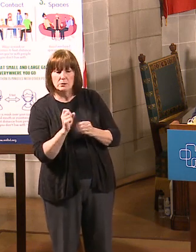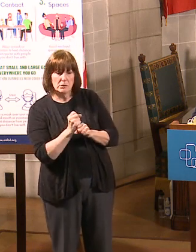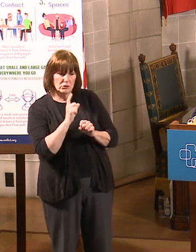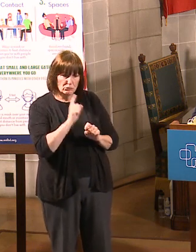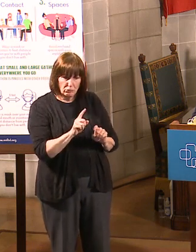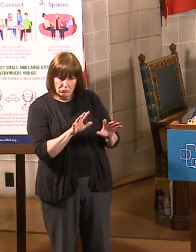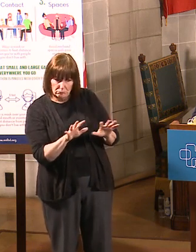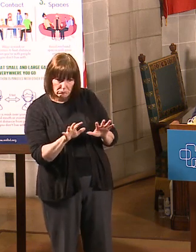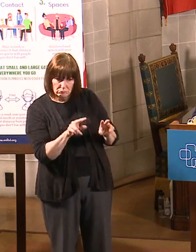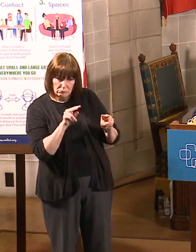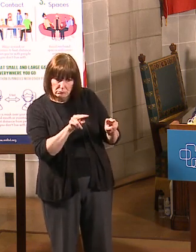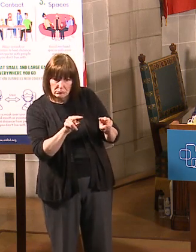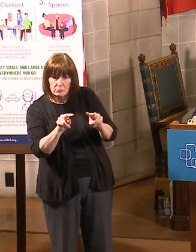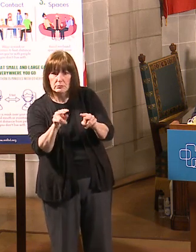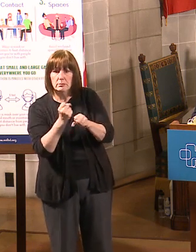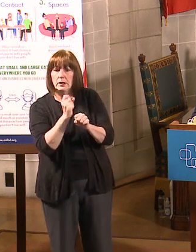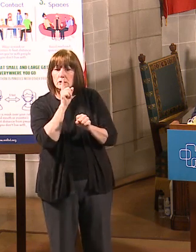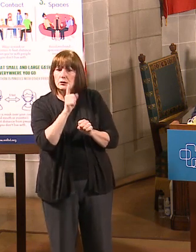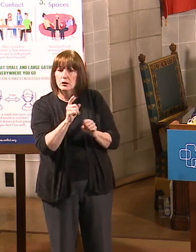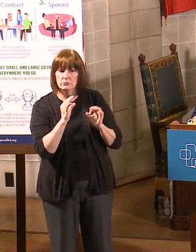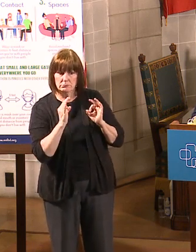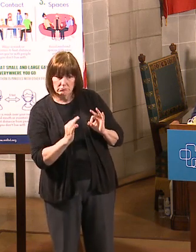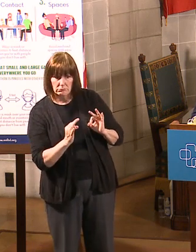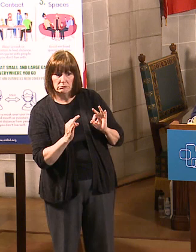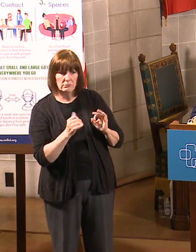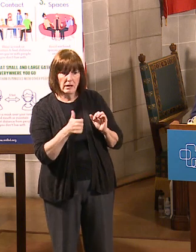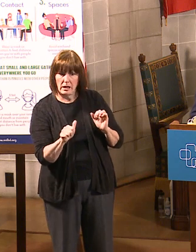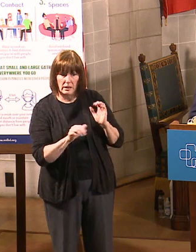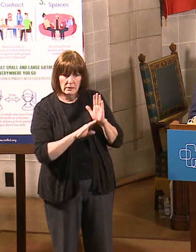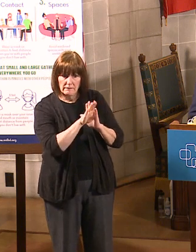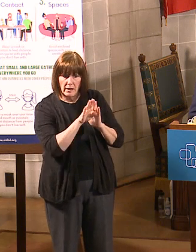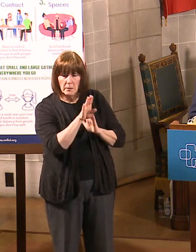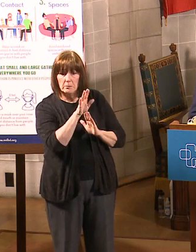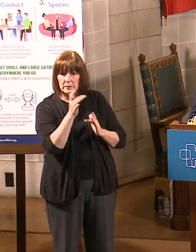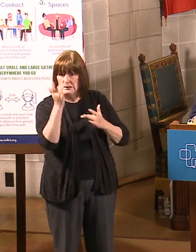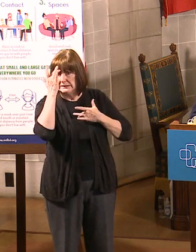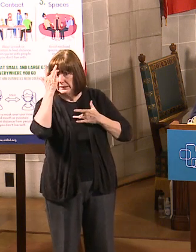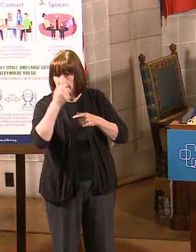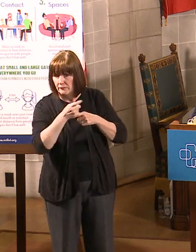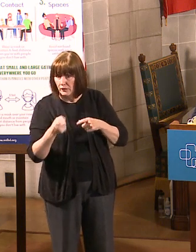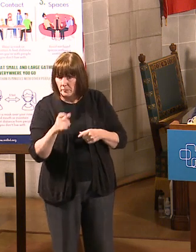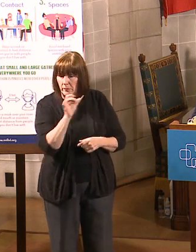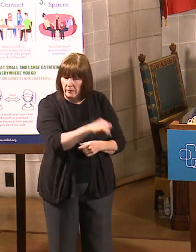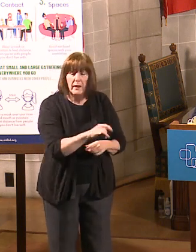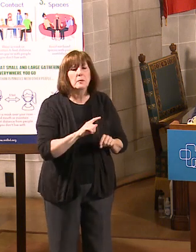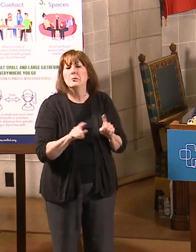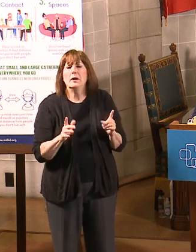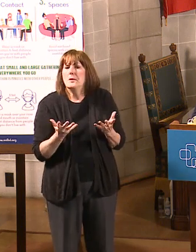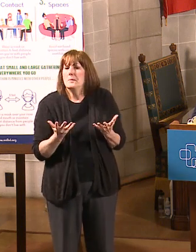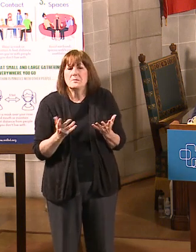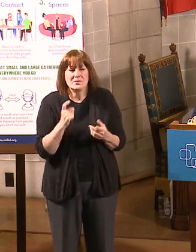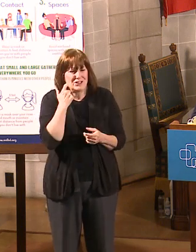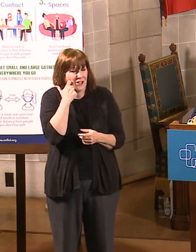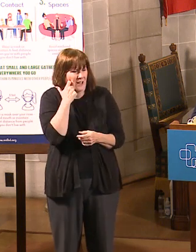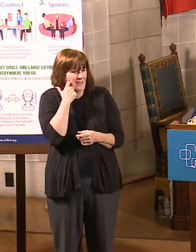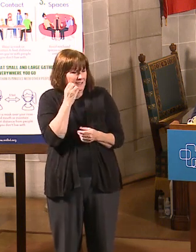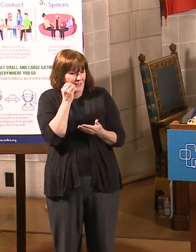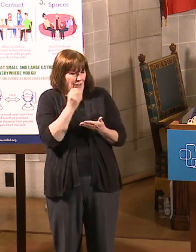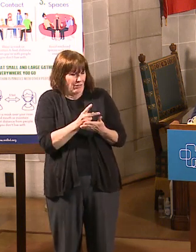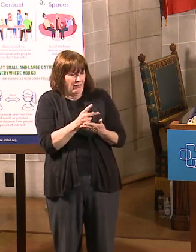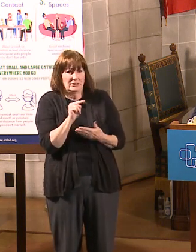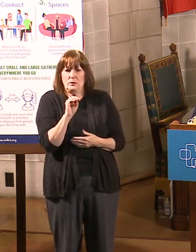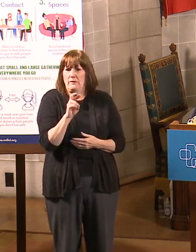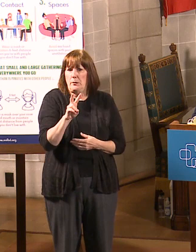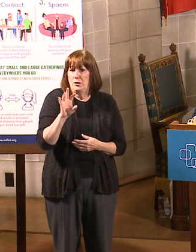sort of watch to see if they develop any side effects. But it was just authorized November